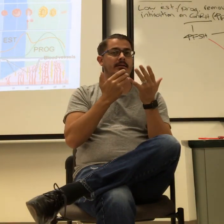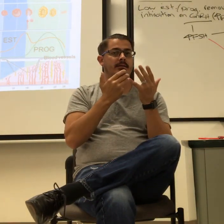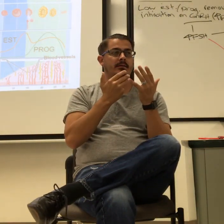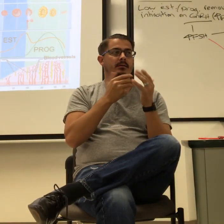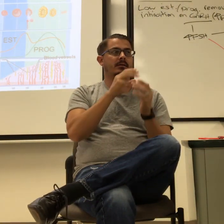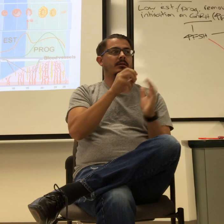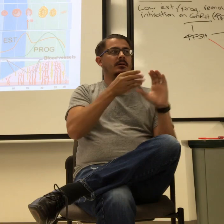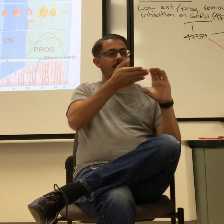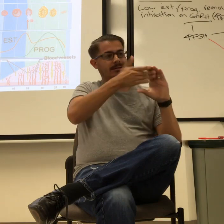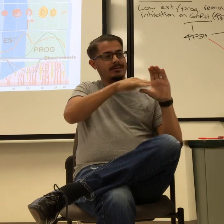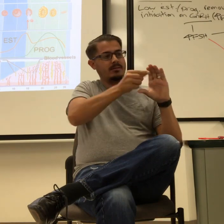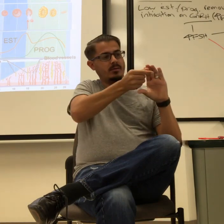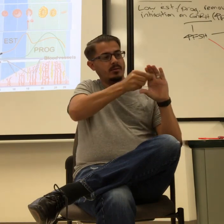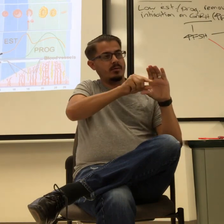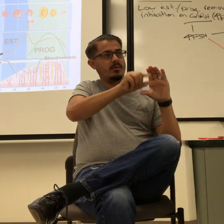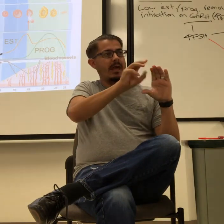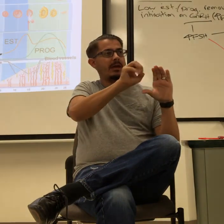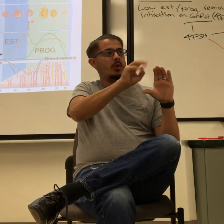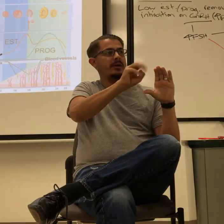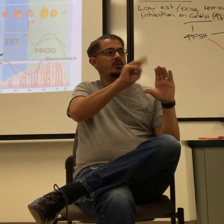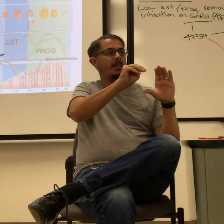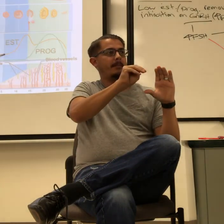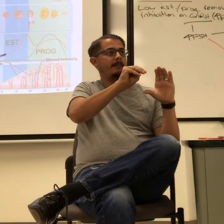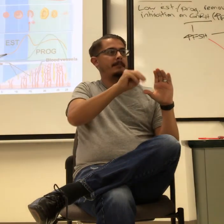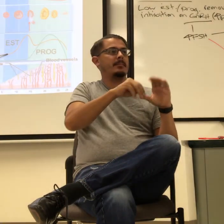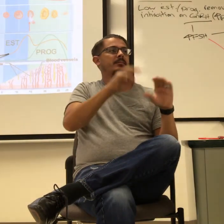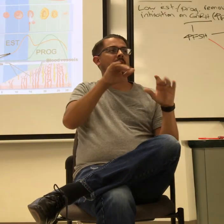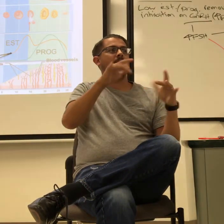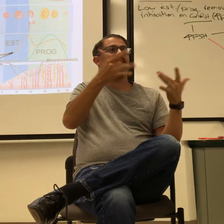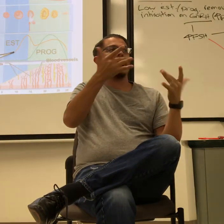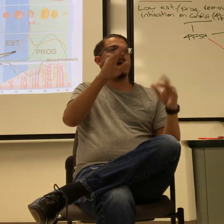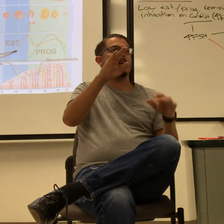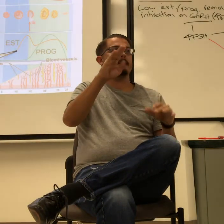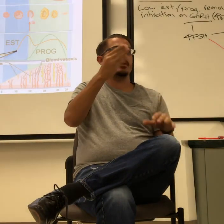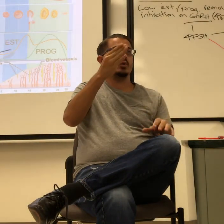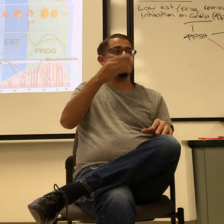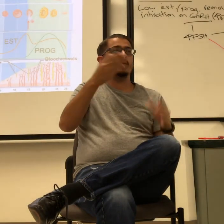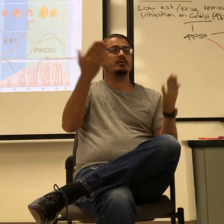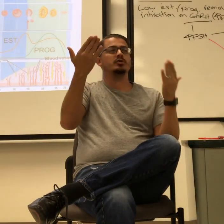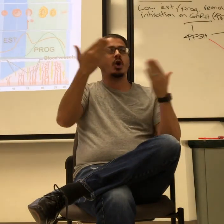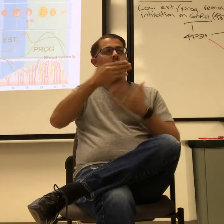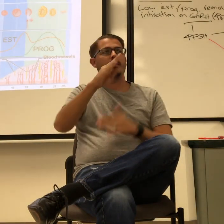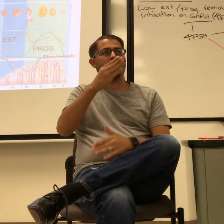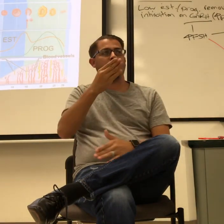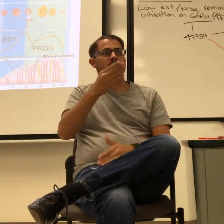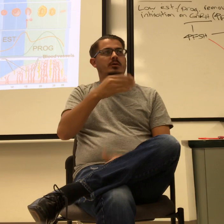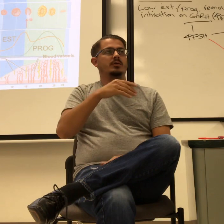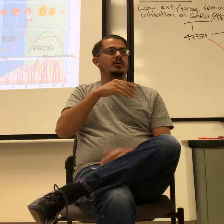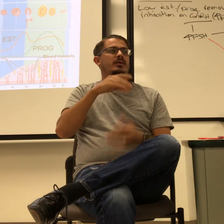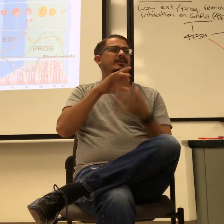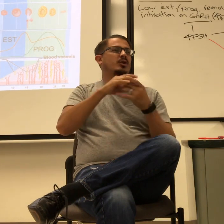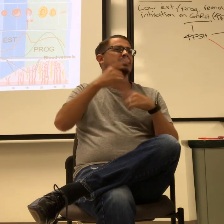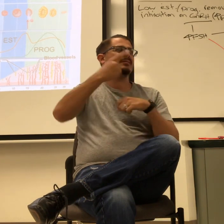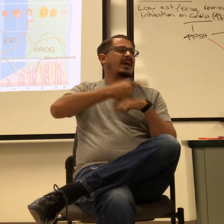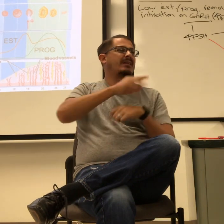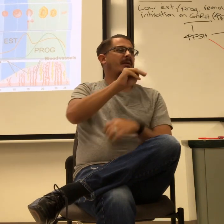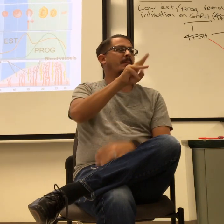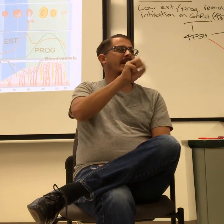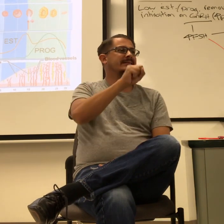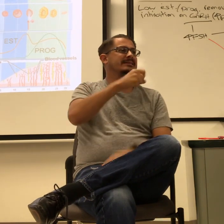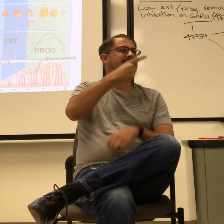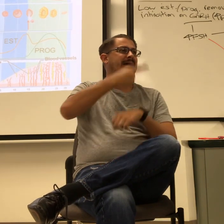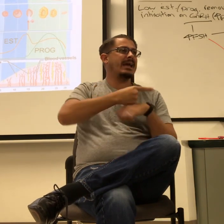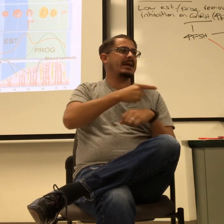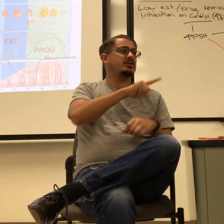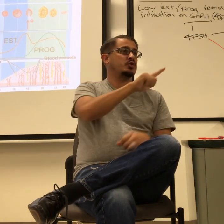the endometrium. So we're getting into from light blue to dark blue. See this first increase here? So in terms of days, menses day 28 to